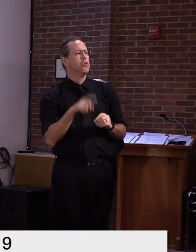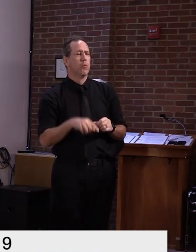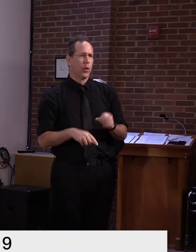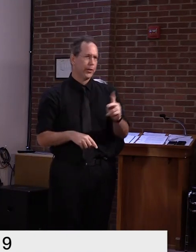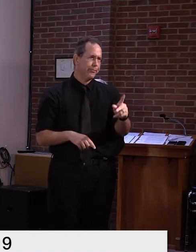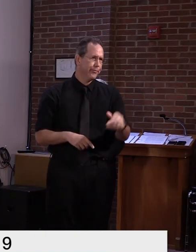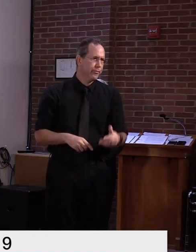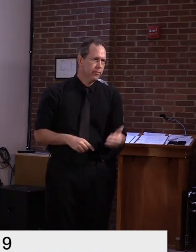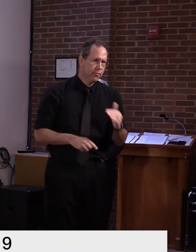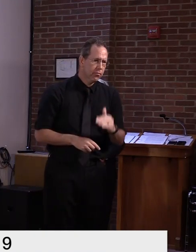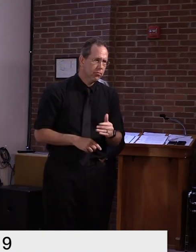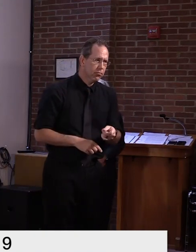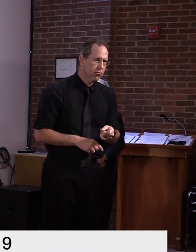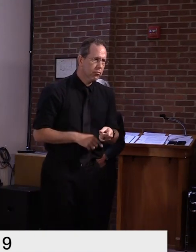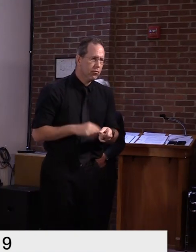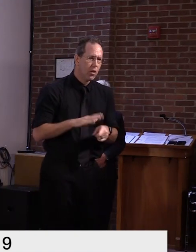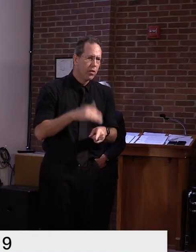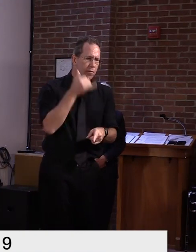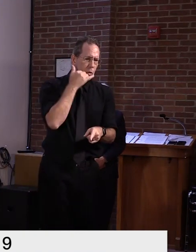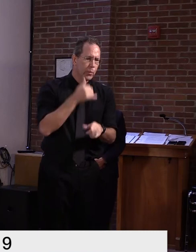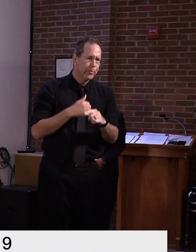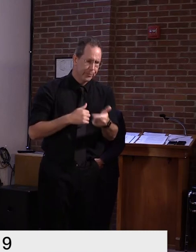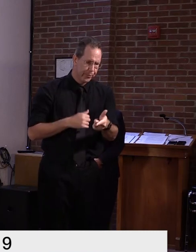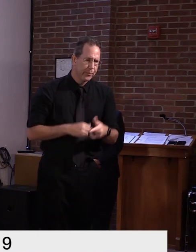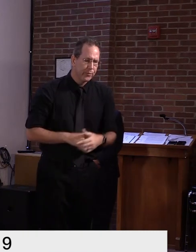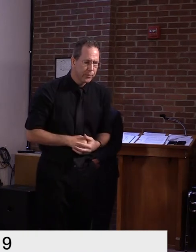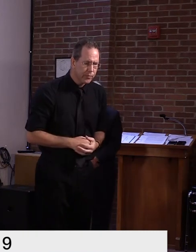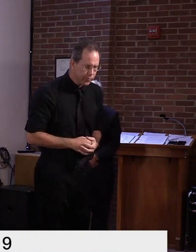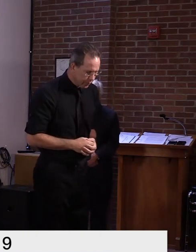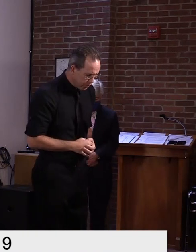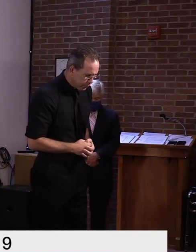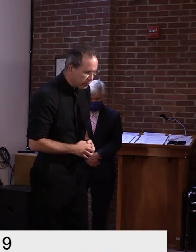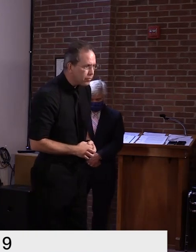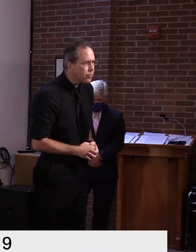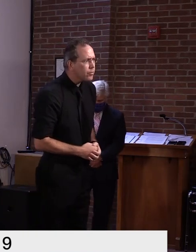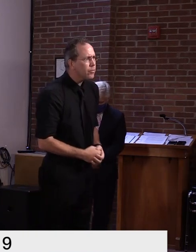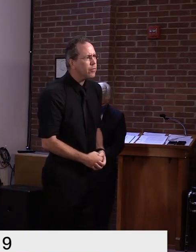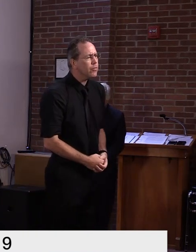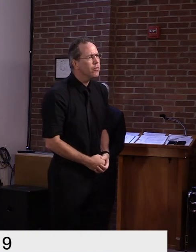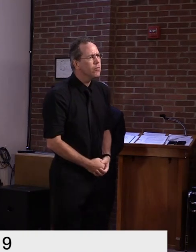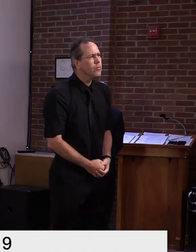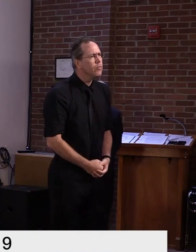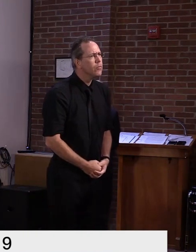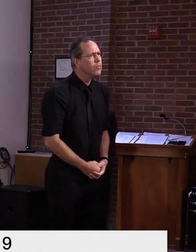okay. Thank you. All right, we'll move to the phones with Aaron from BT Digger.